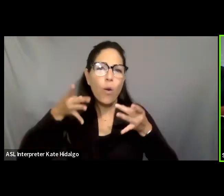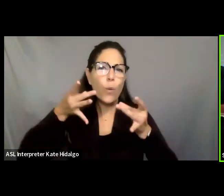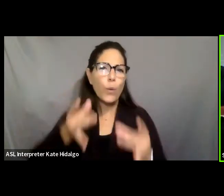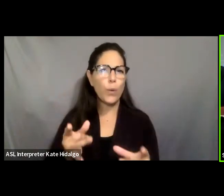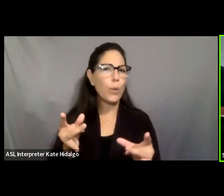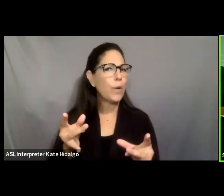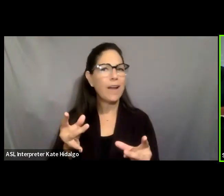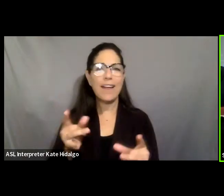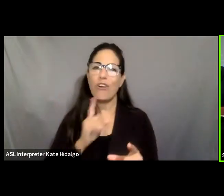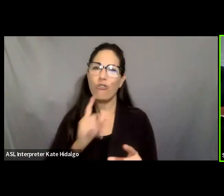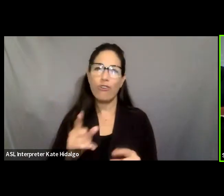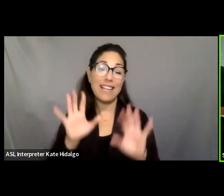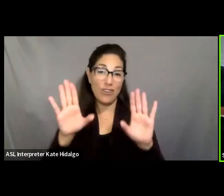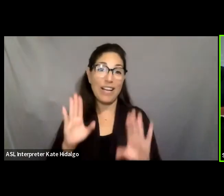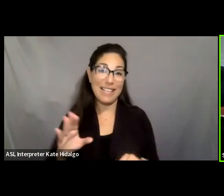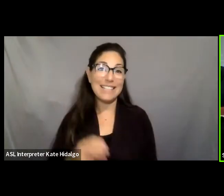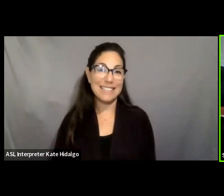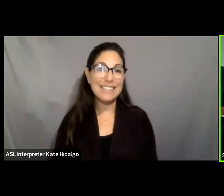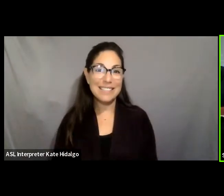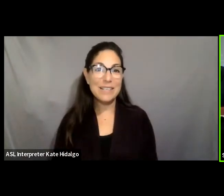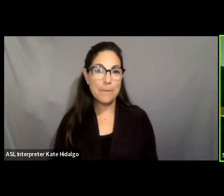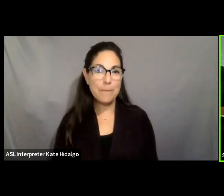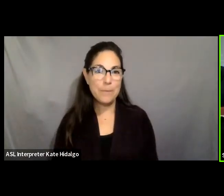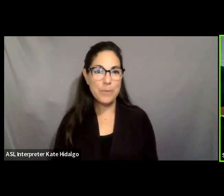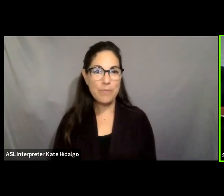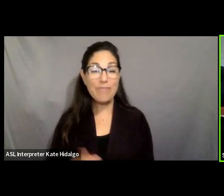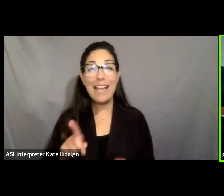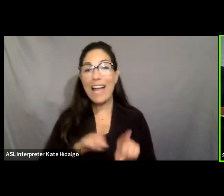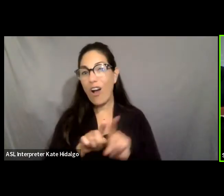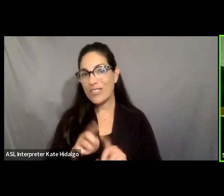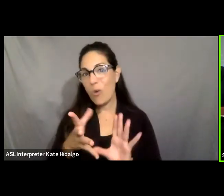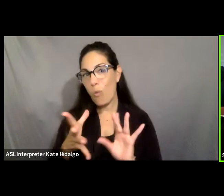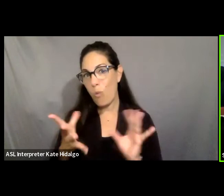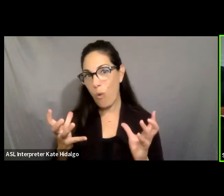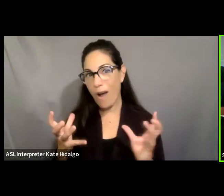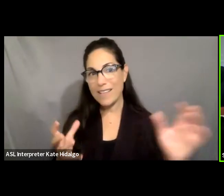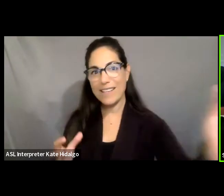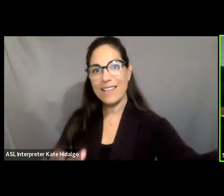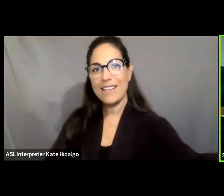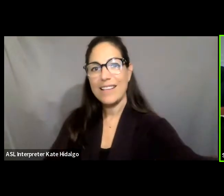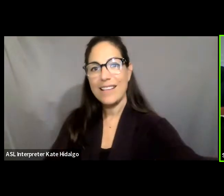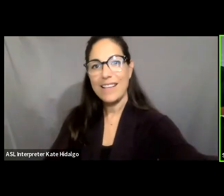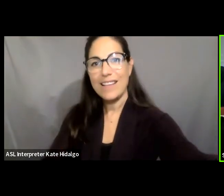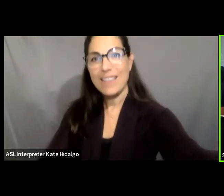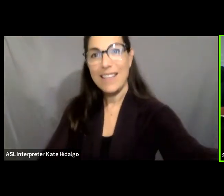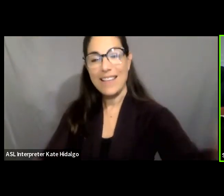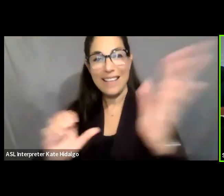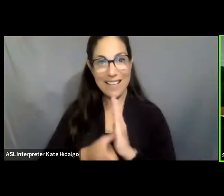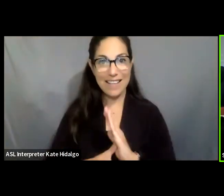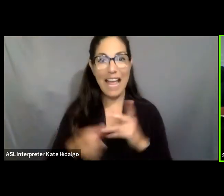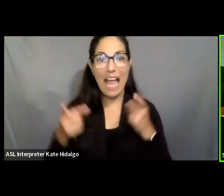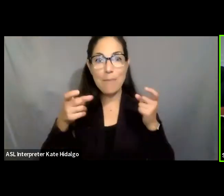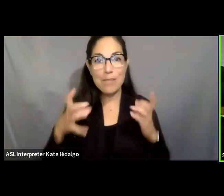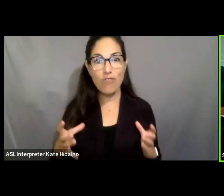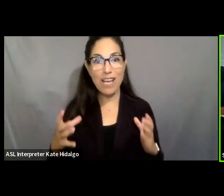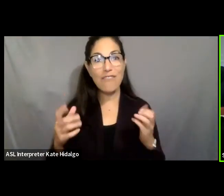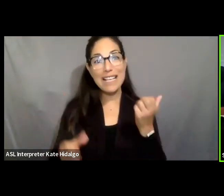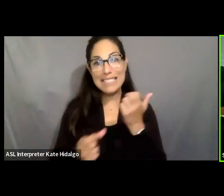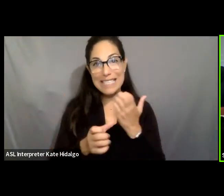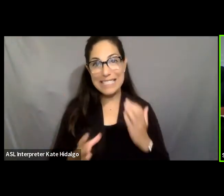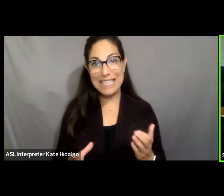it was really great. I also wanted to lift up our administrative